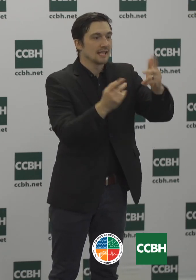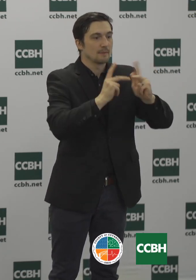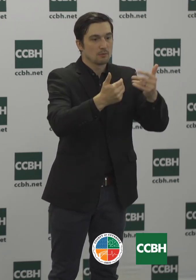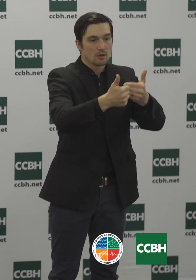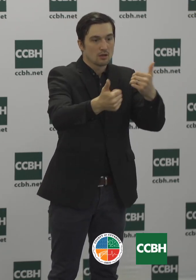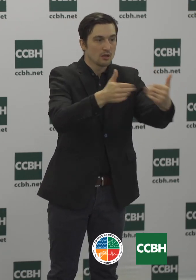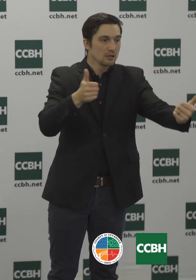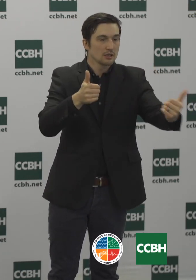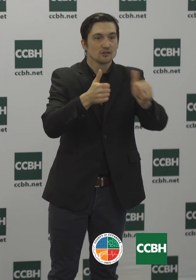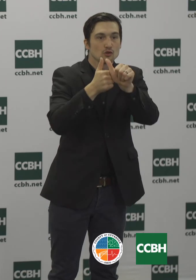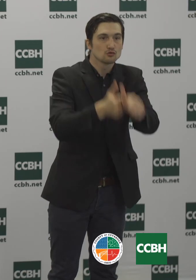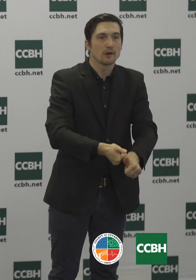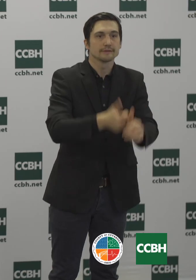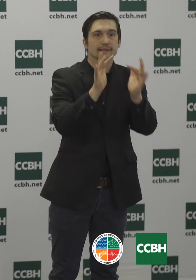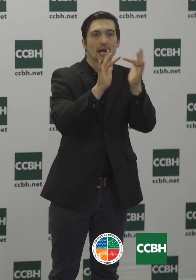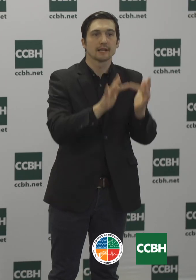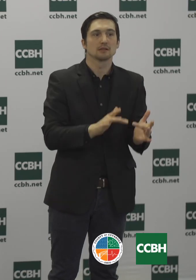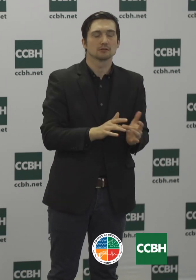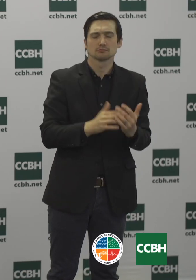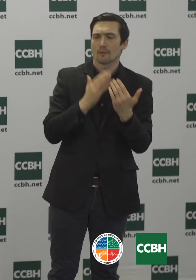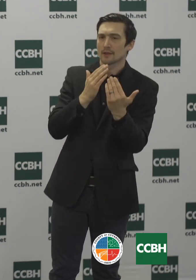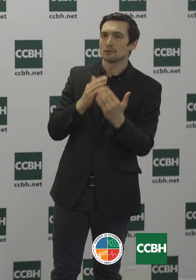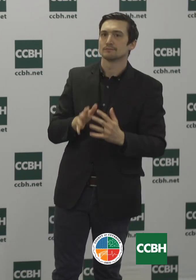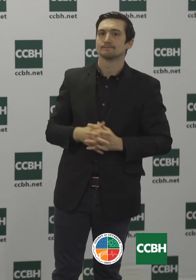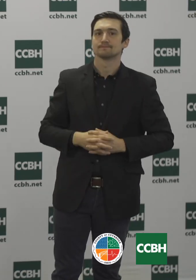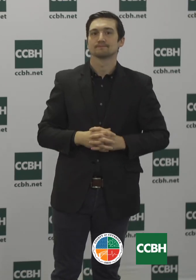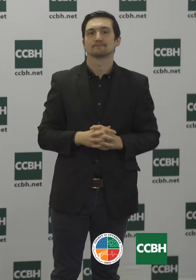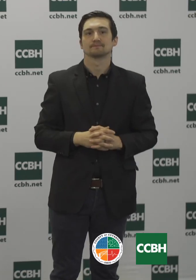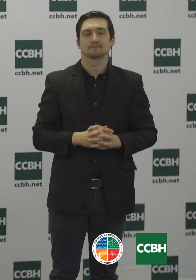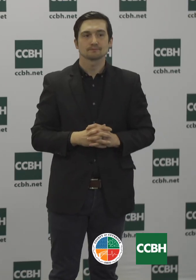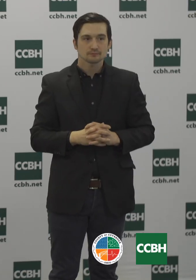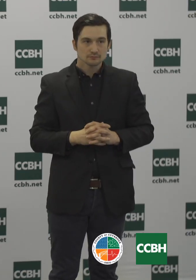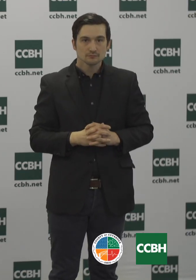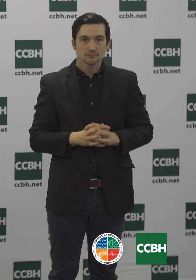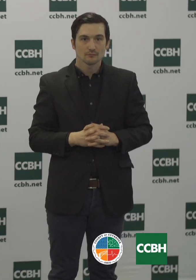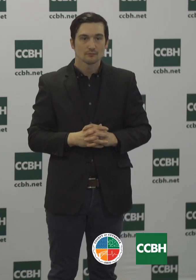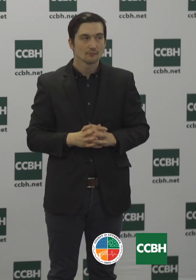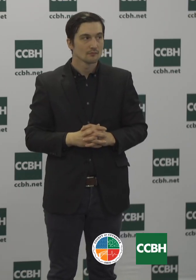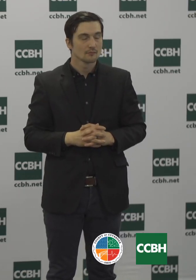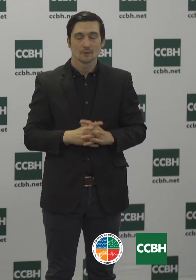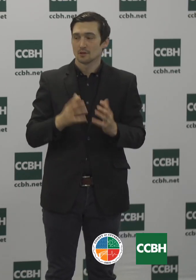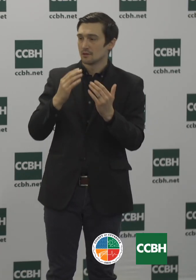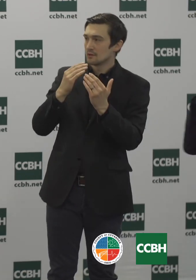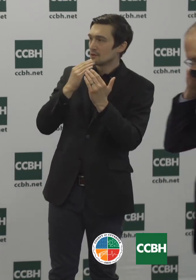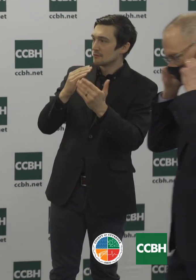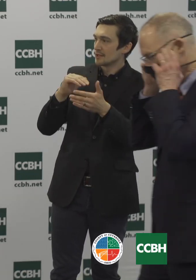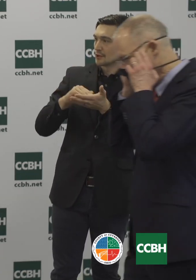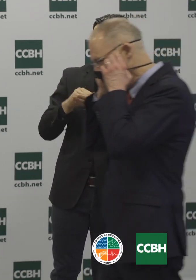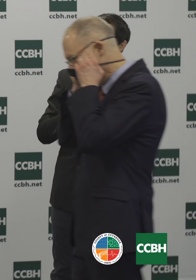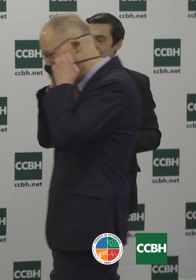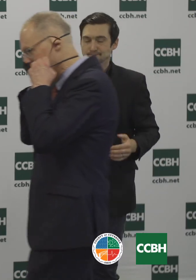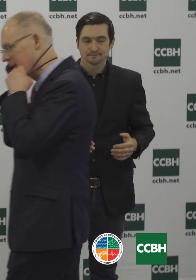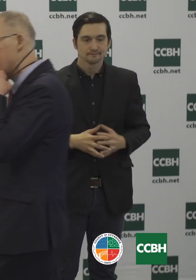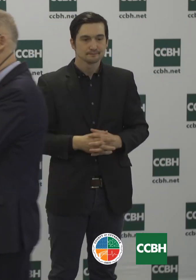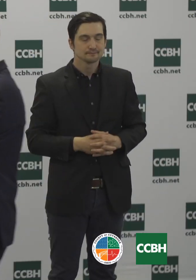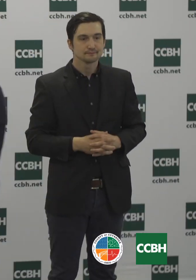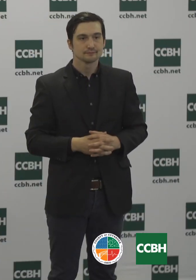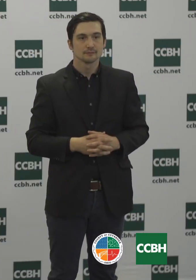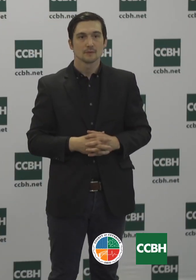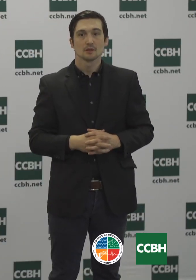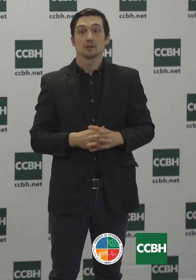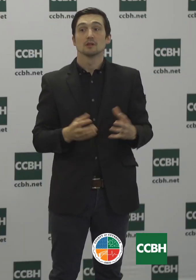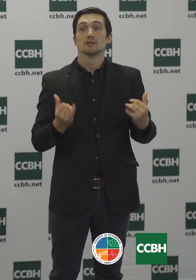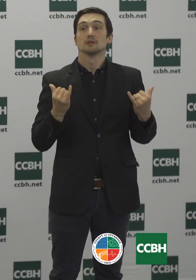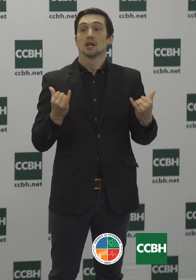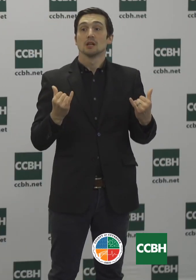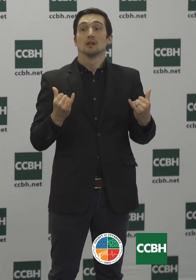trace contacts. You're welcome. Thank you, Dr. Boutros. As we wrap up, I